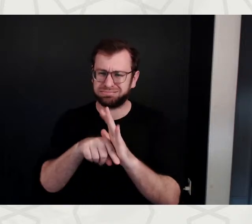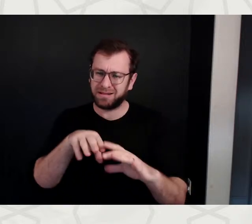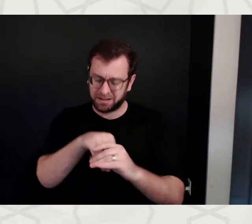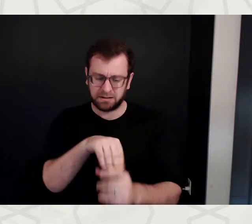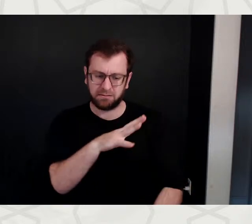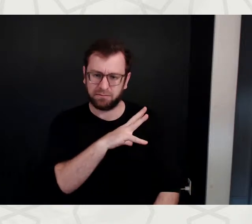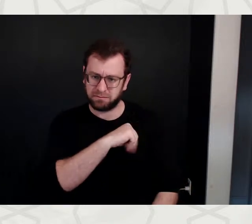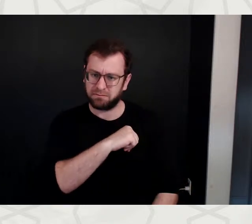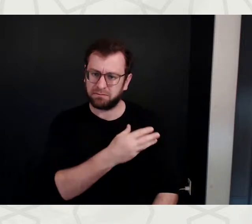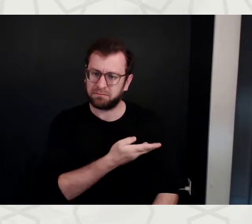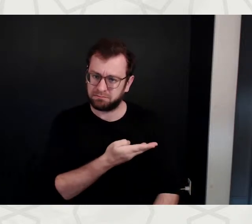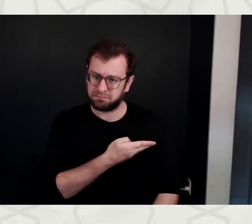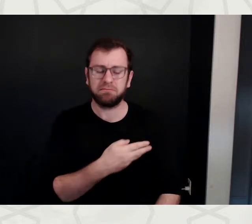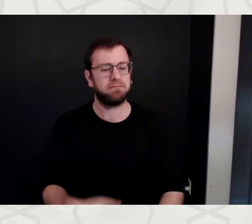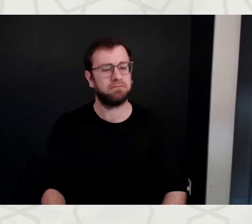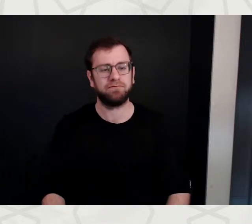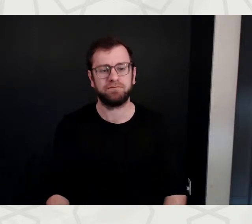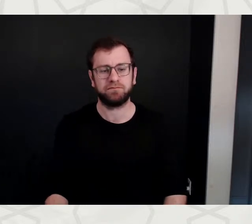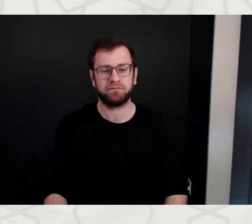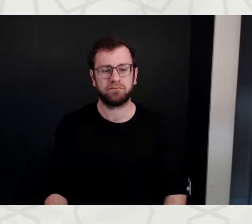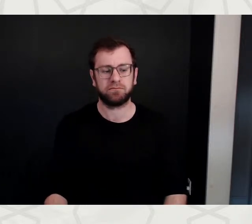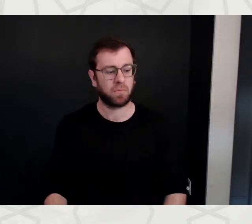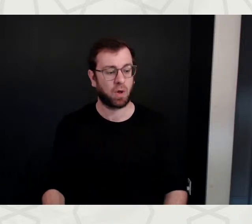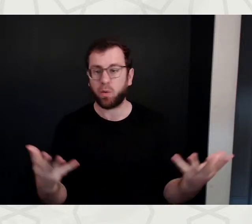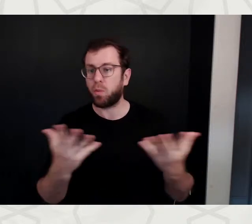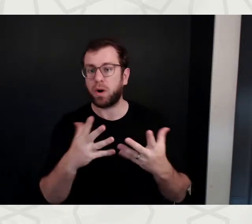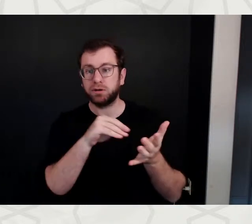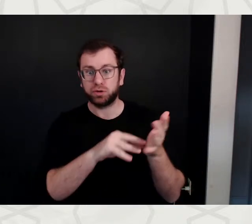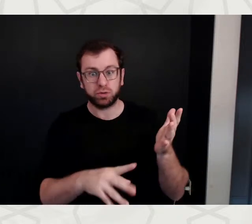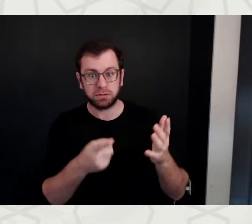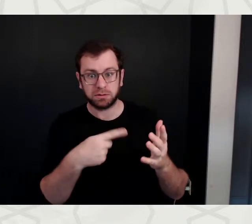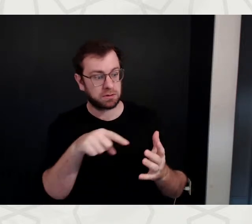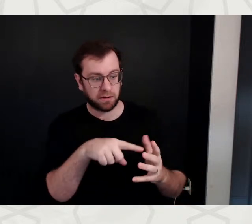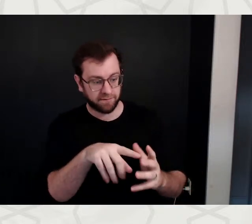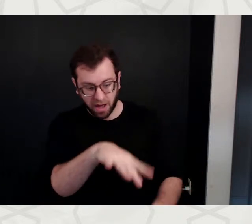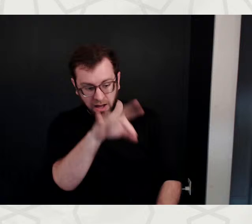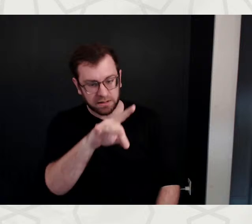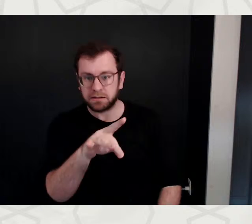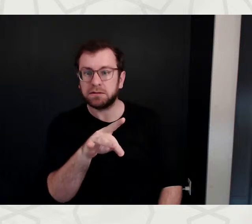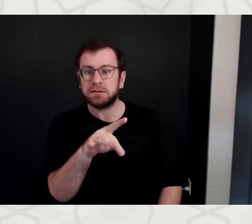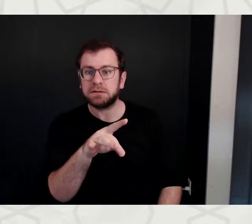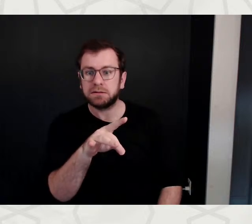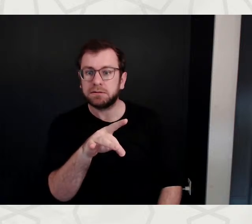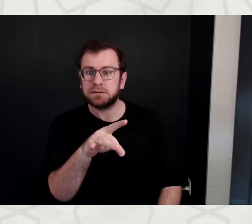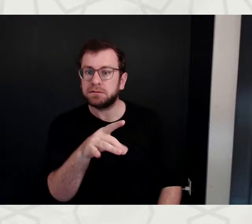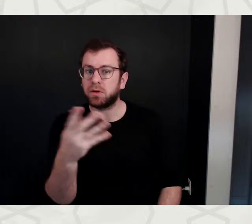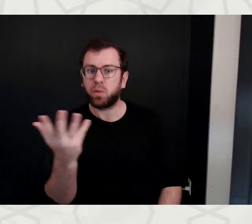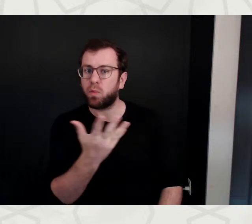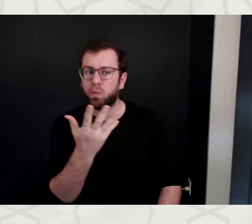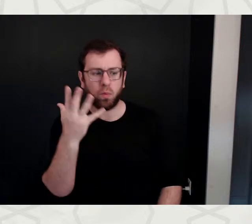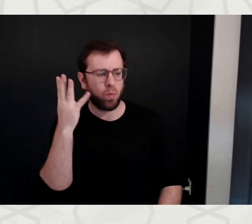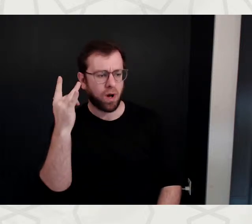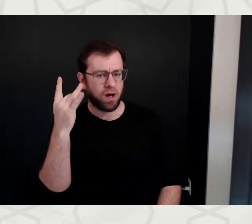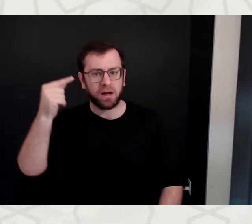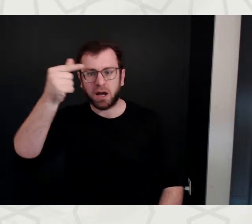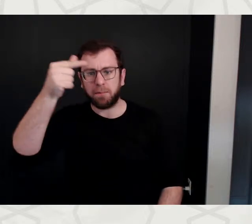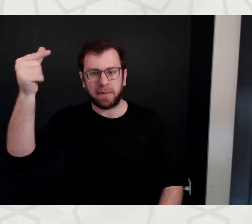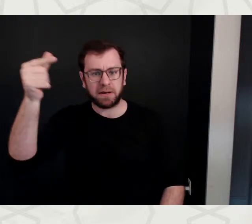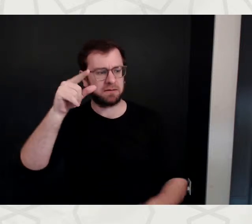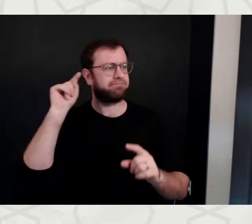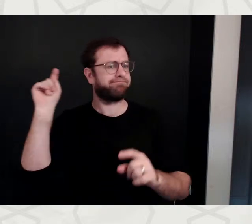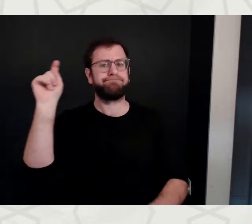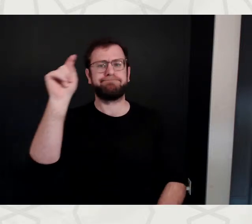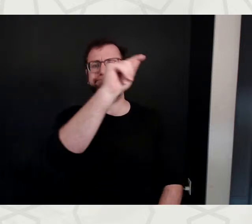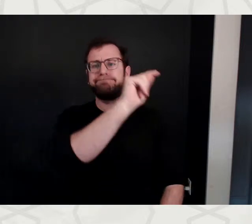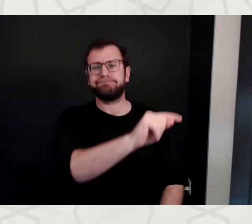billah? What did the students uncover? Why is it that governments around the world